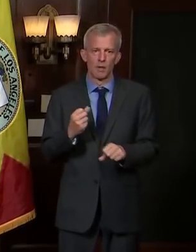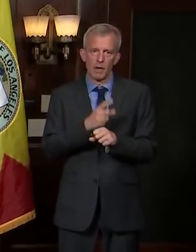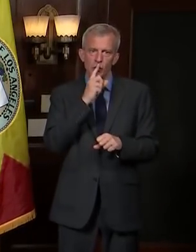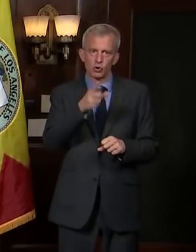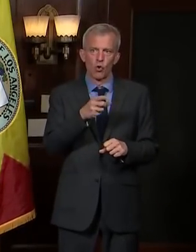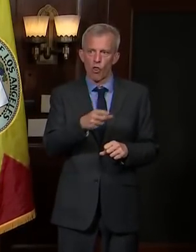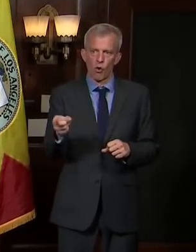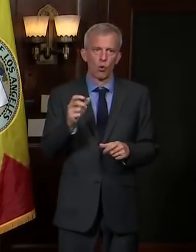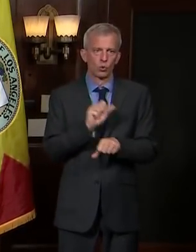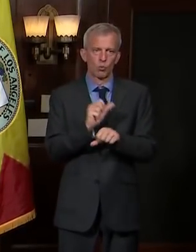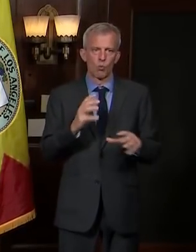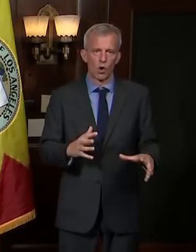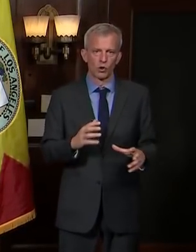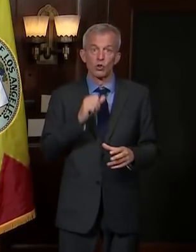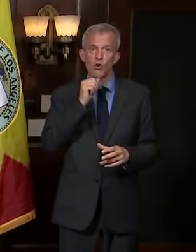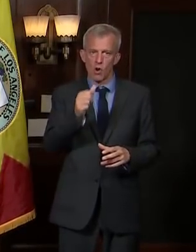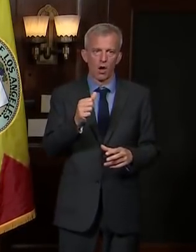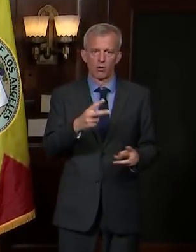workers from getting sick.